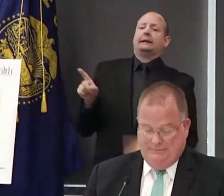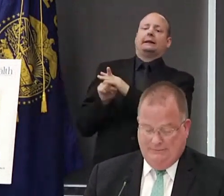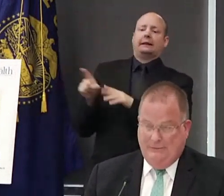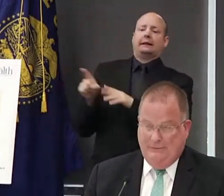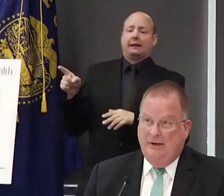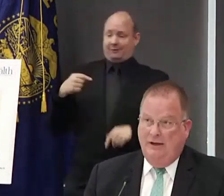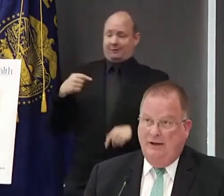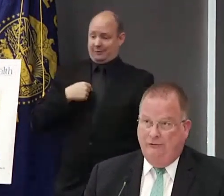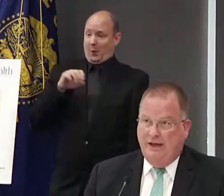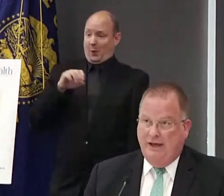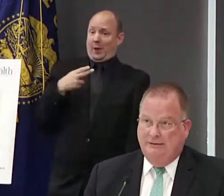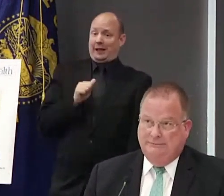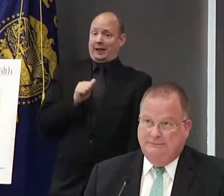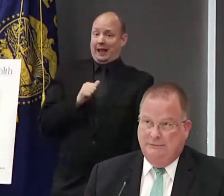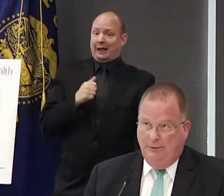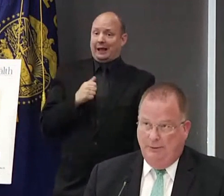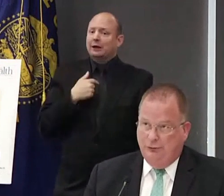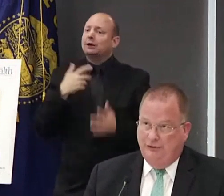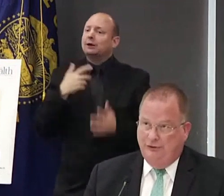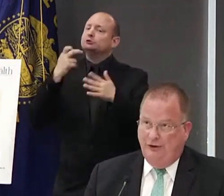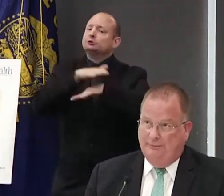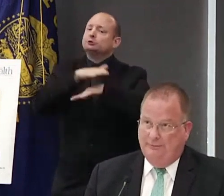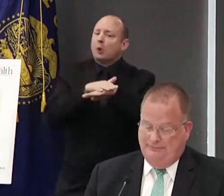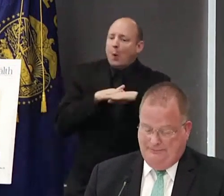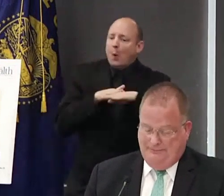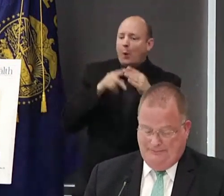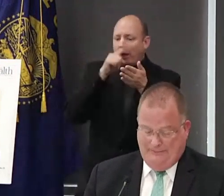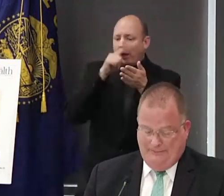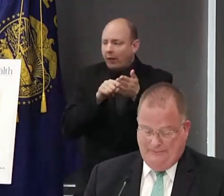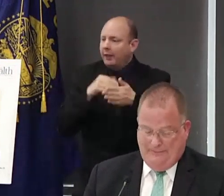it. For that, I'm truly sorry.